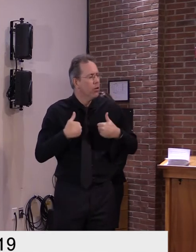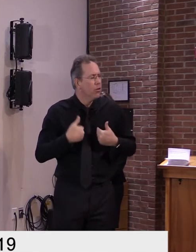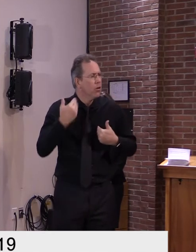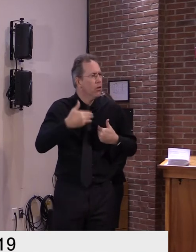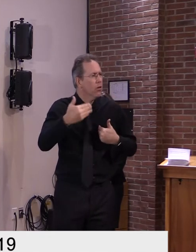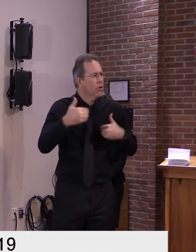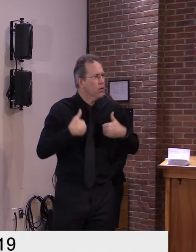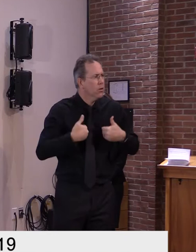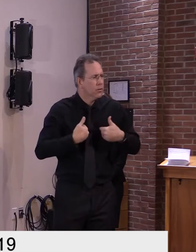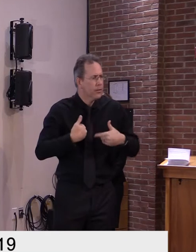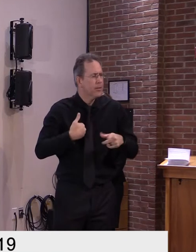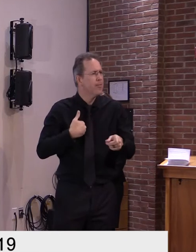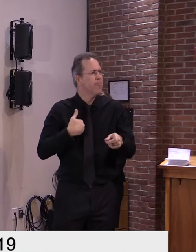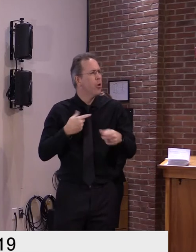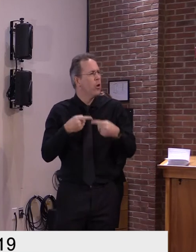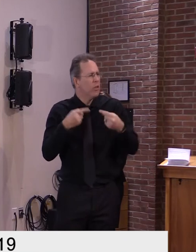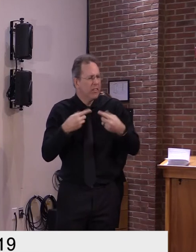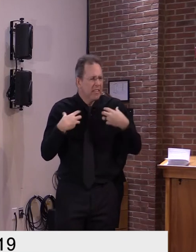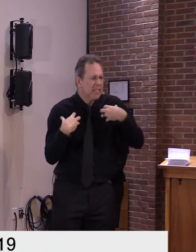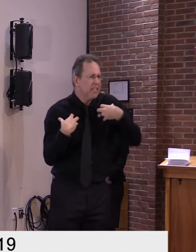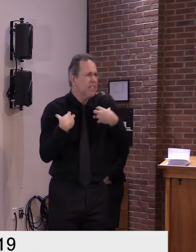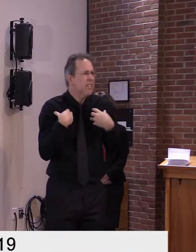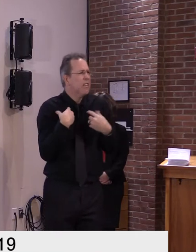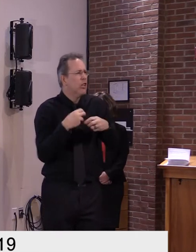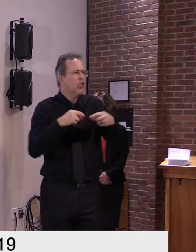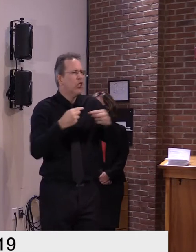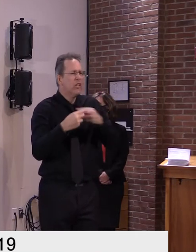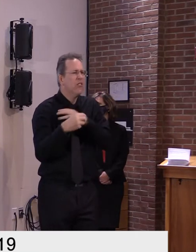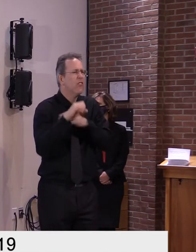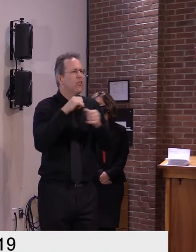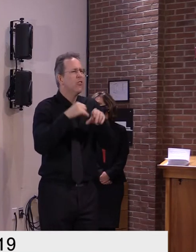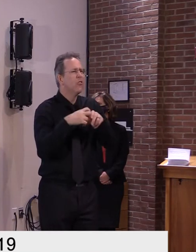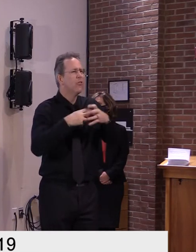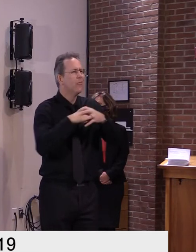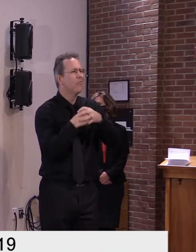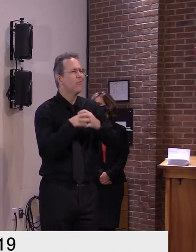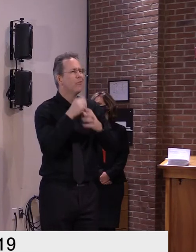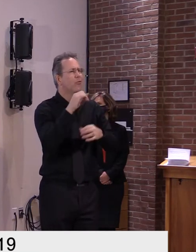discomforts in joints and chest wall. They can be shortness of breath,